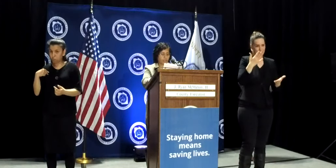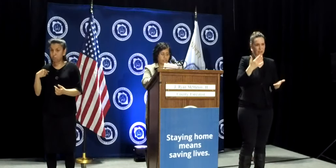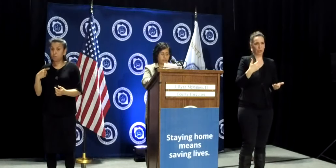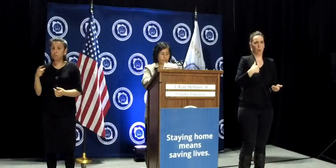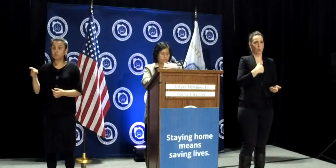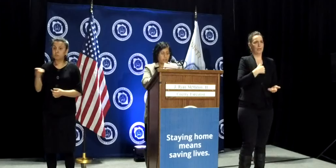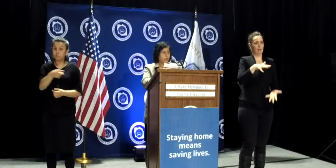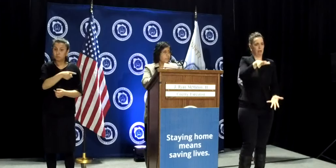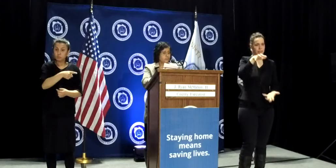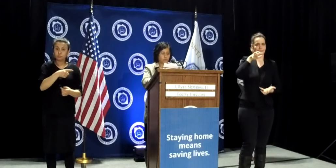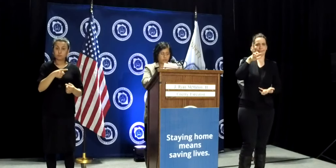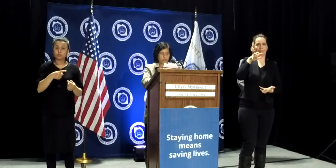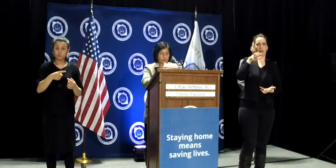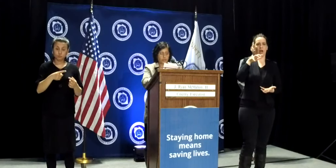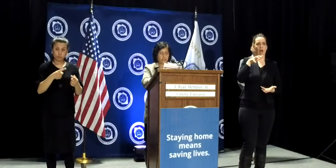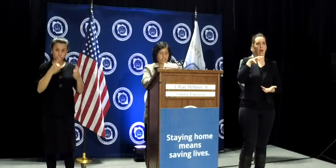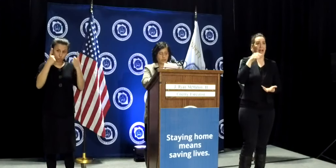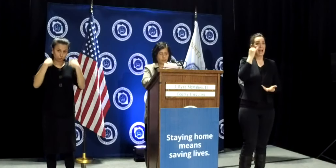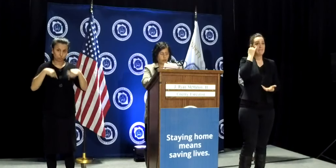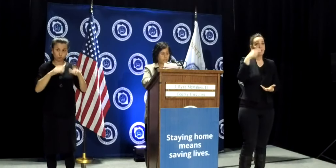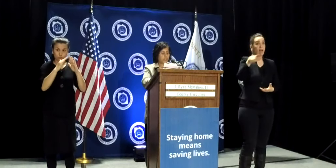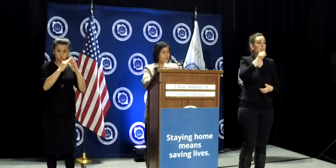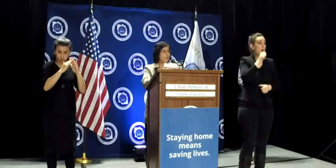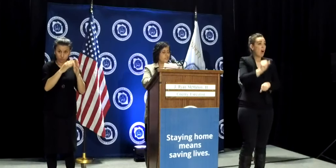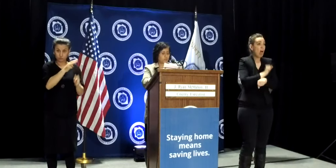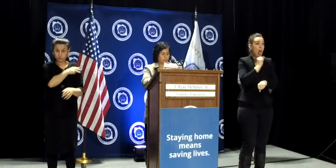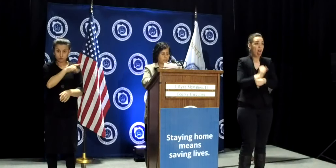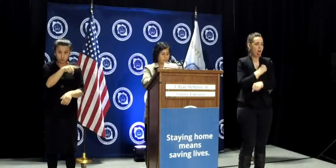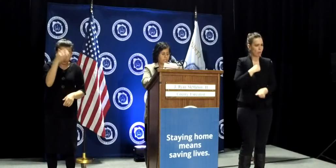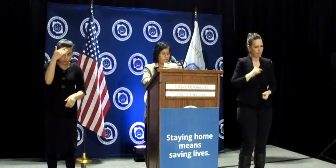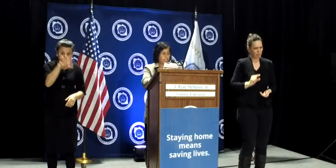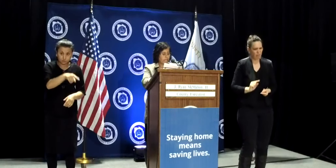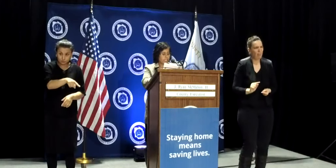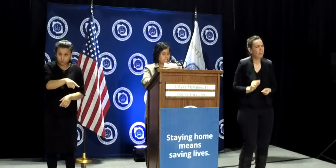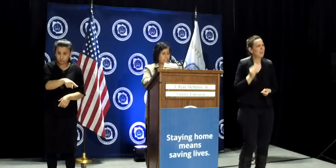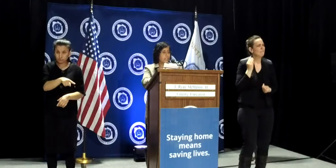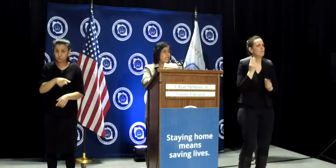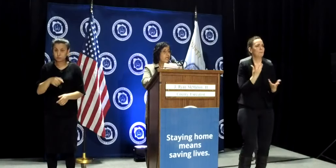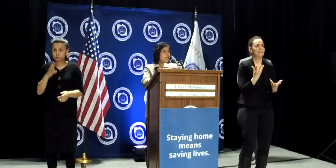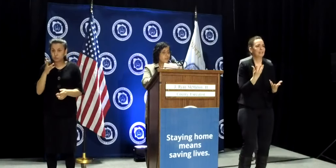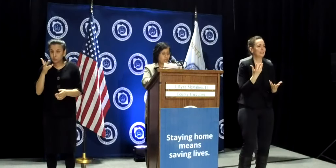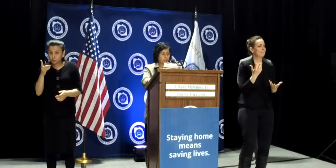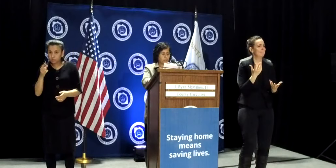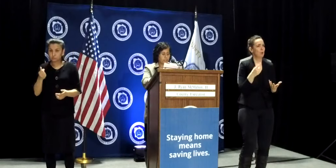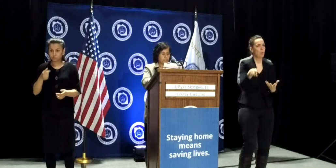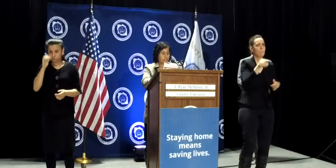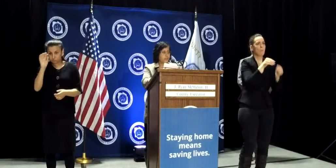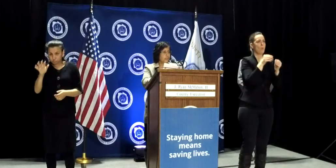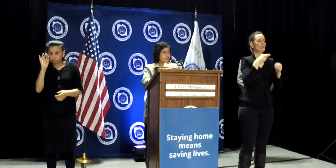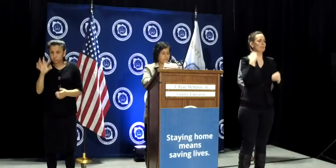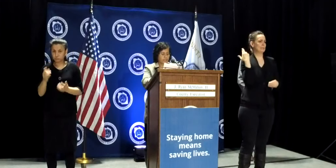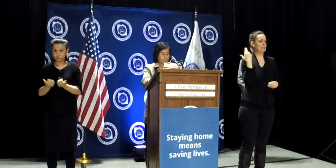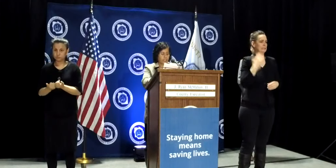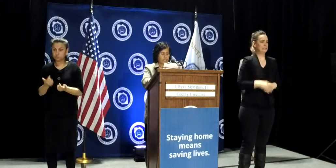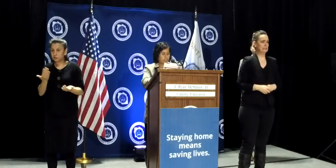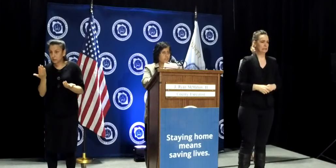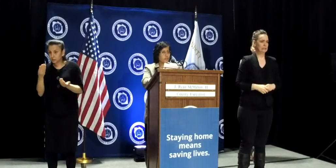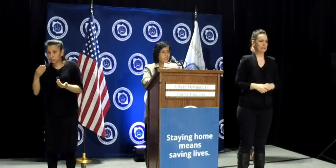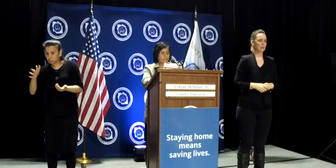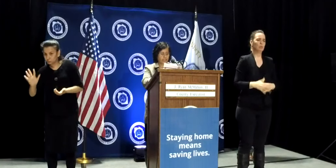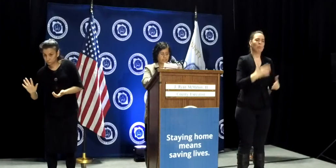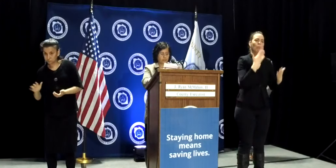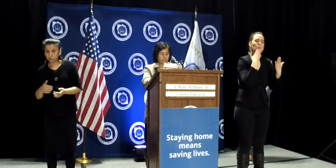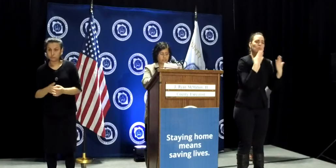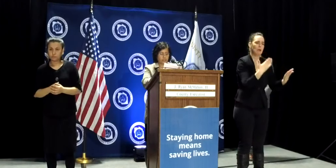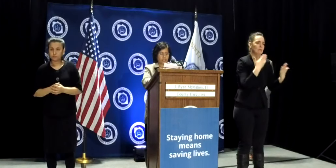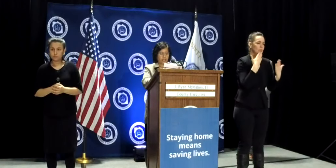at the local level, whether school closures, stay-home orders, and many more. And lastly, I am humbled to serve in this role